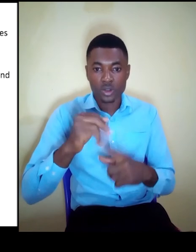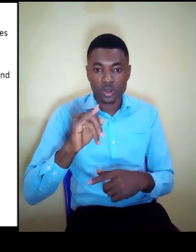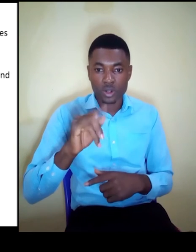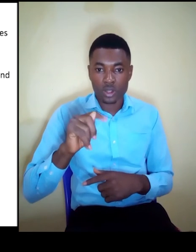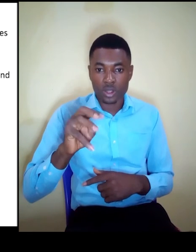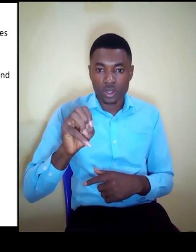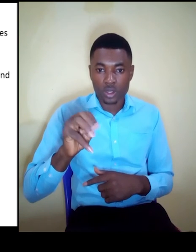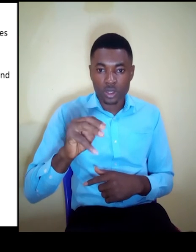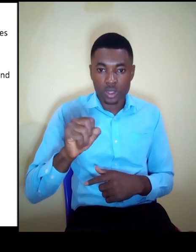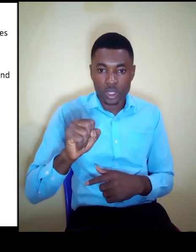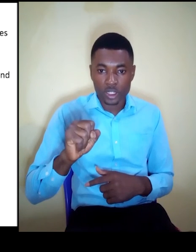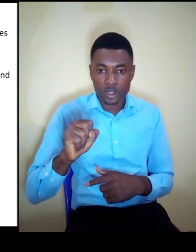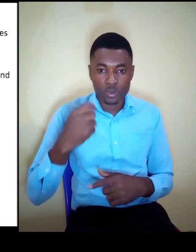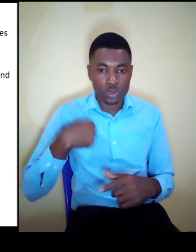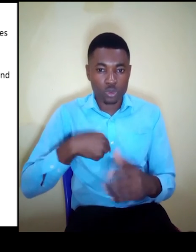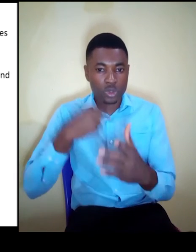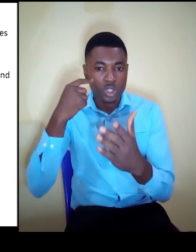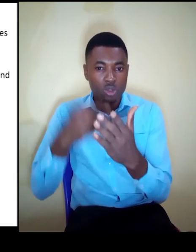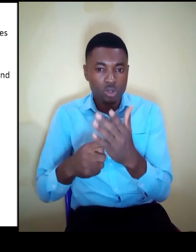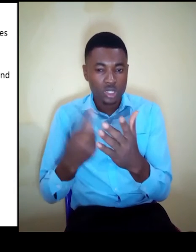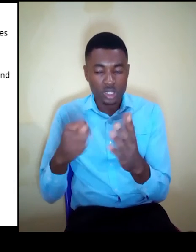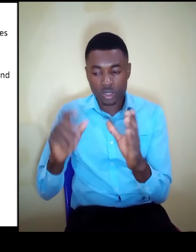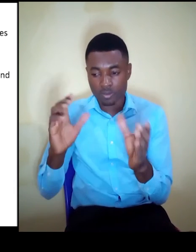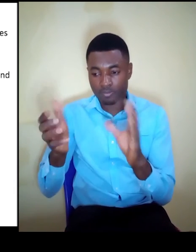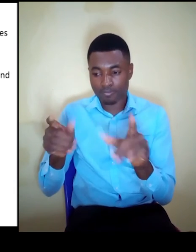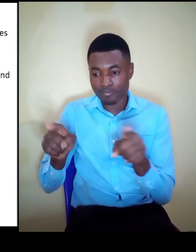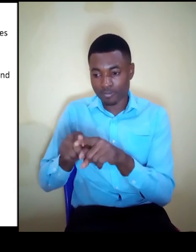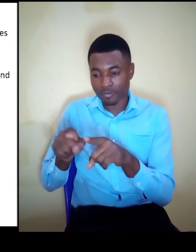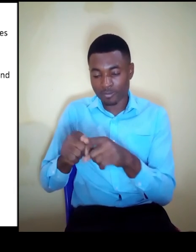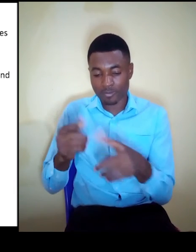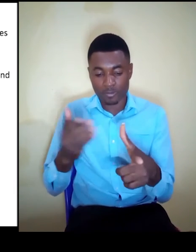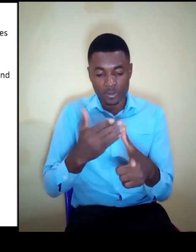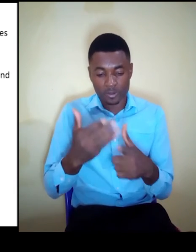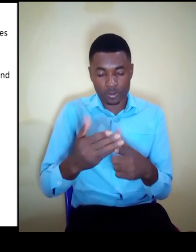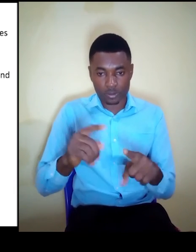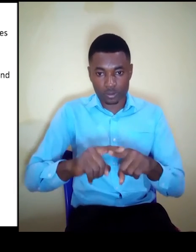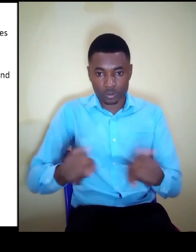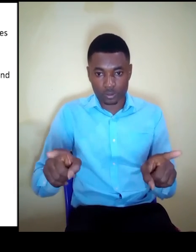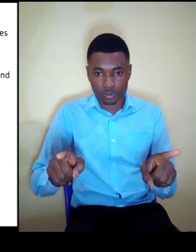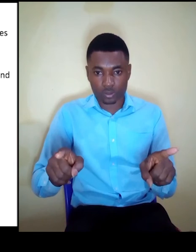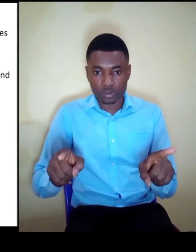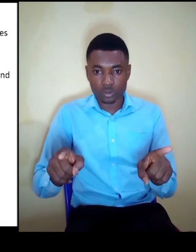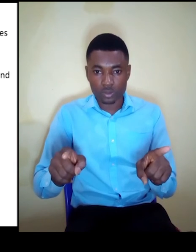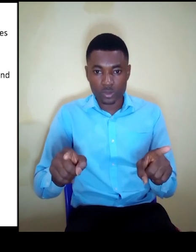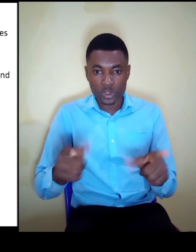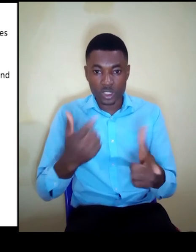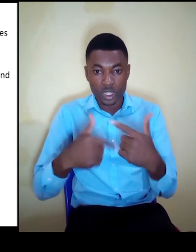similarities and differences between sign languages in the spatial